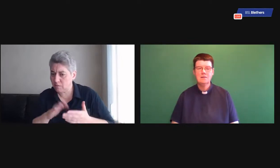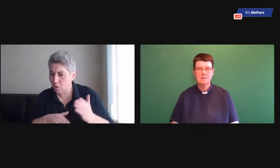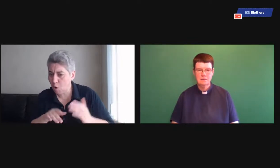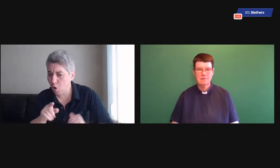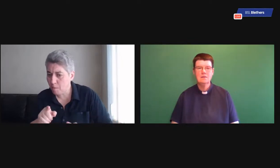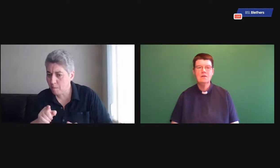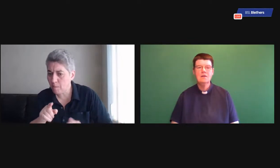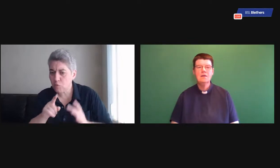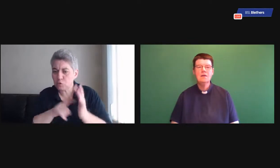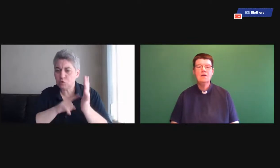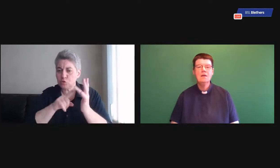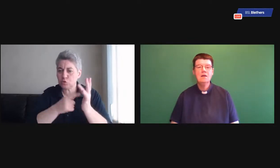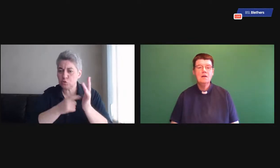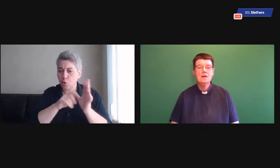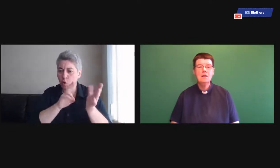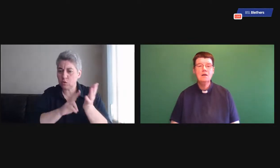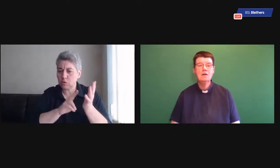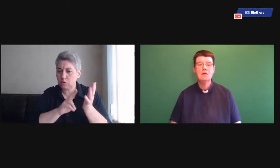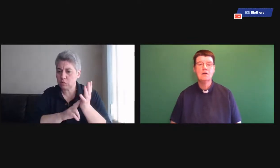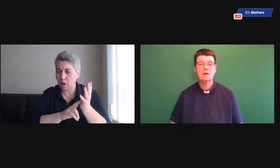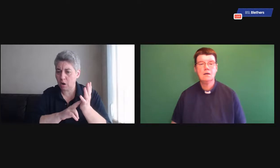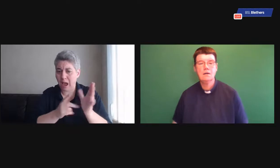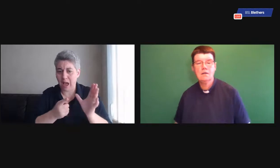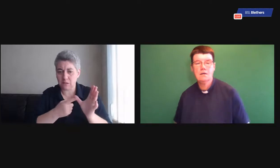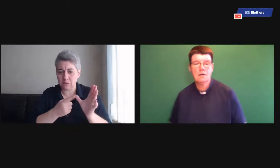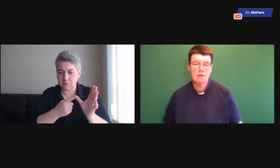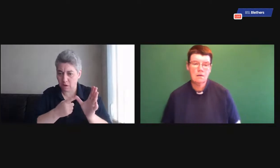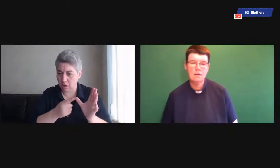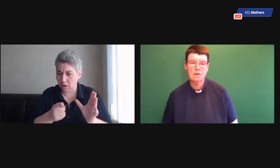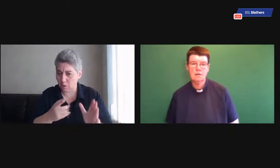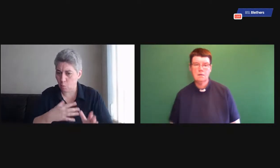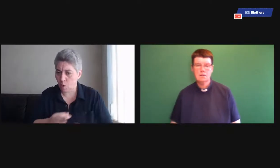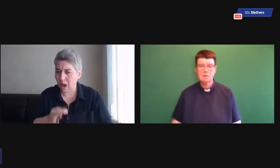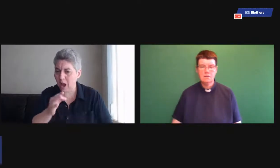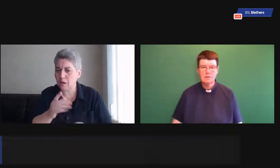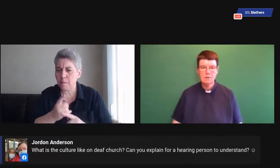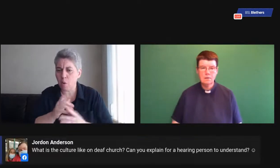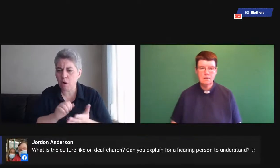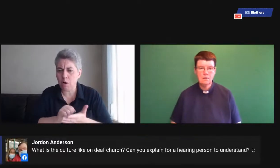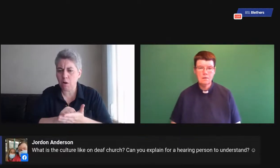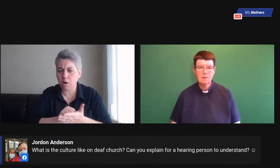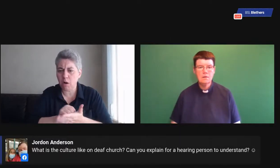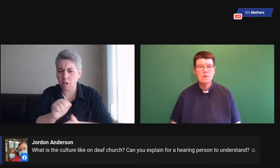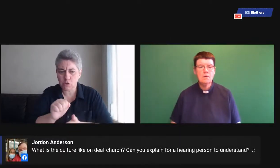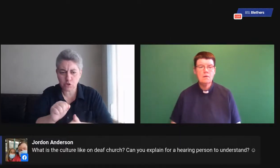So we've got a question that's come in from Jordan Anderson,